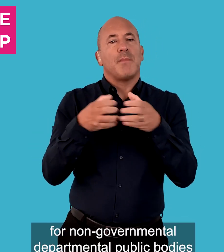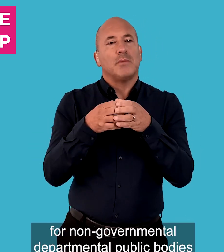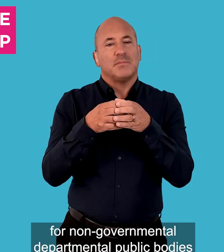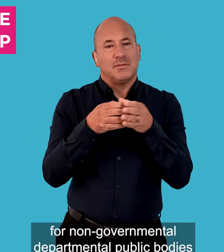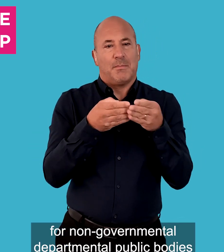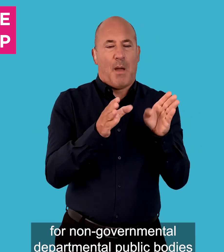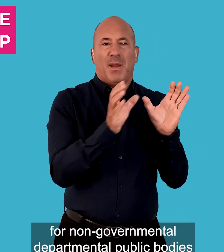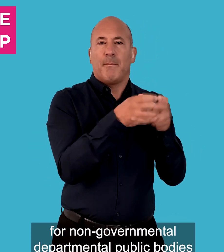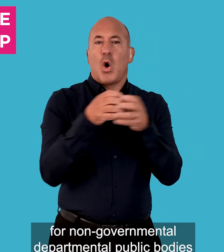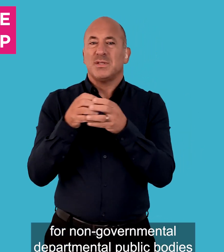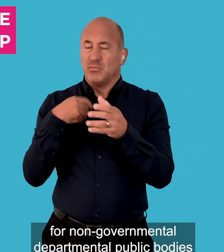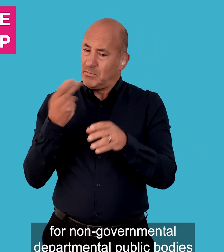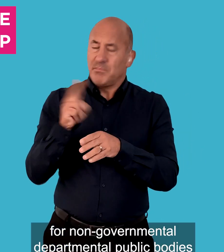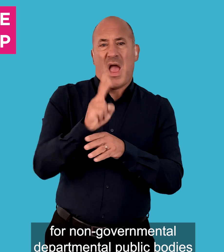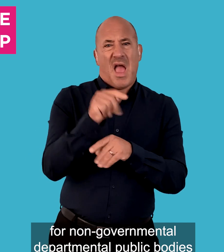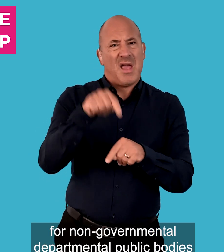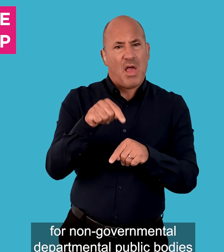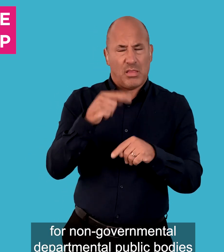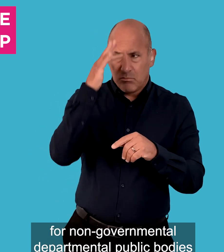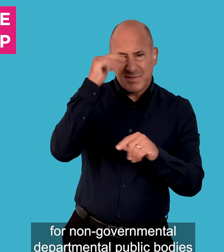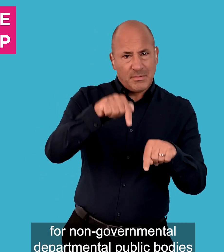For non-governmental departmental public bodies.